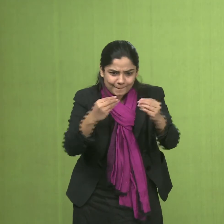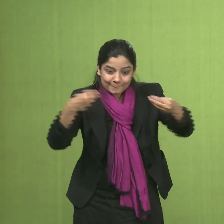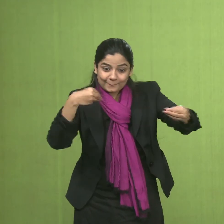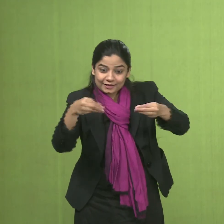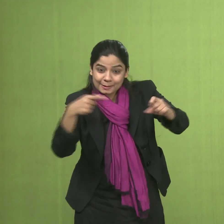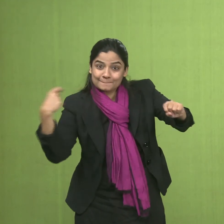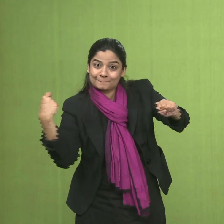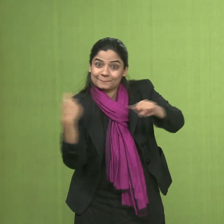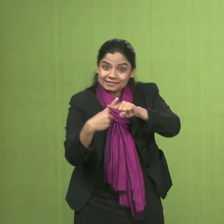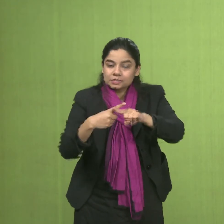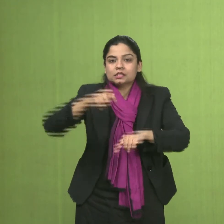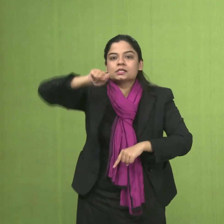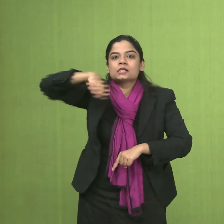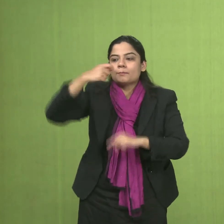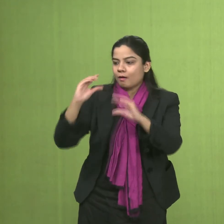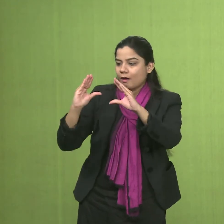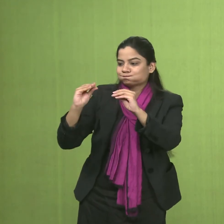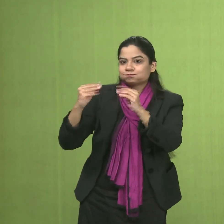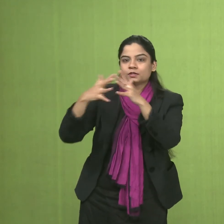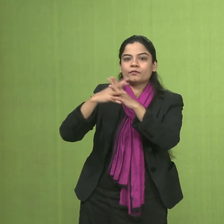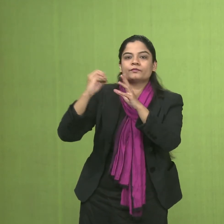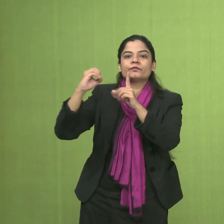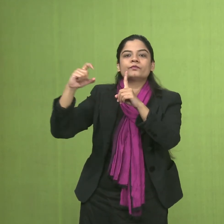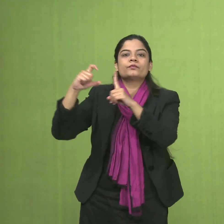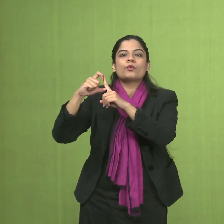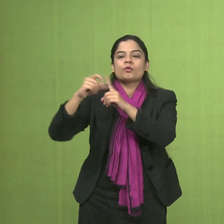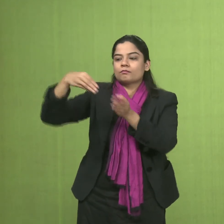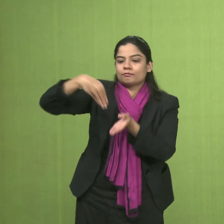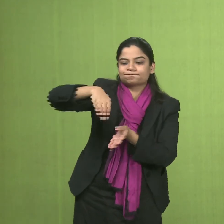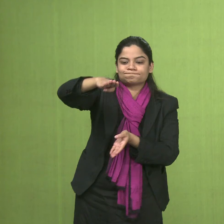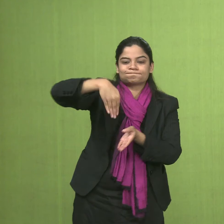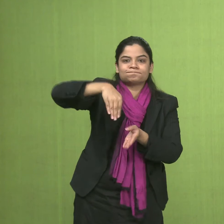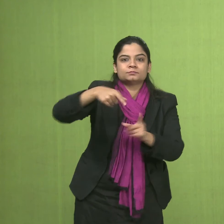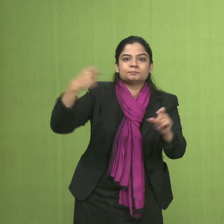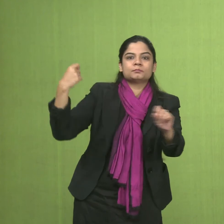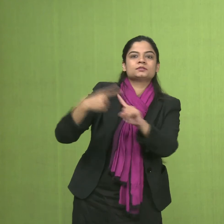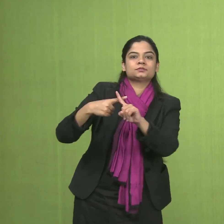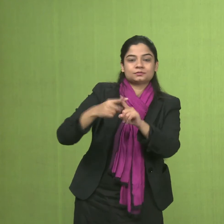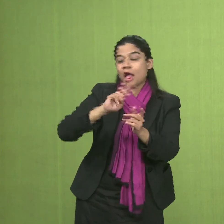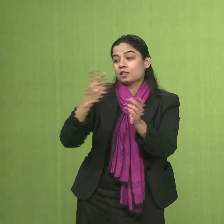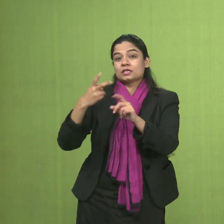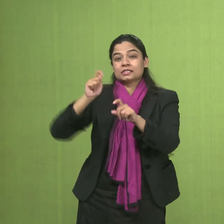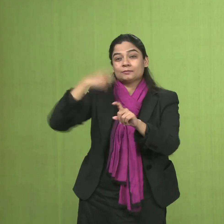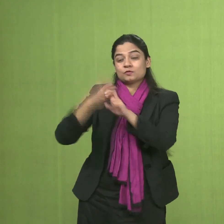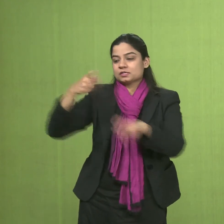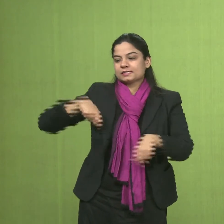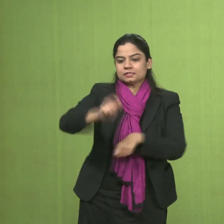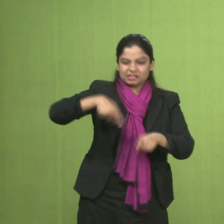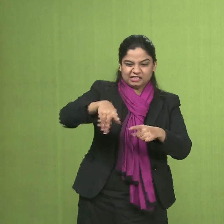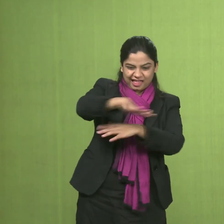So for that, just use a wooden stirrer or a wooden spoon instead of using